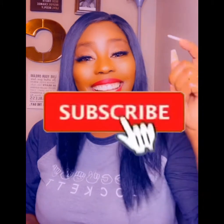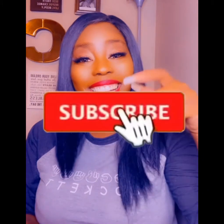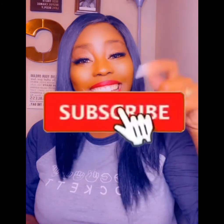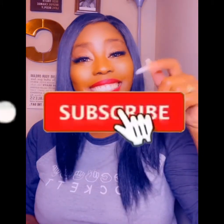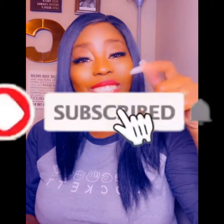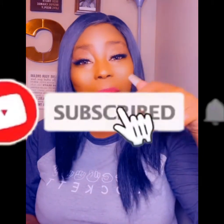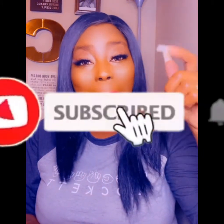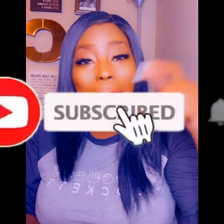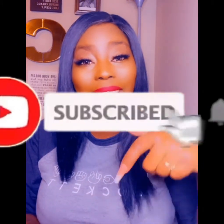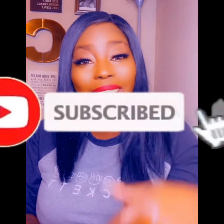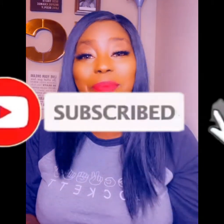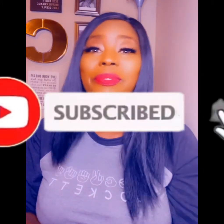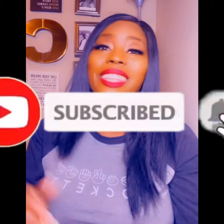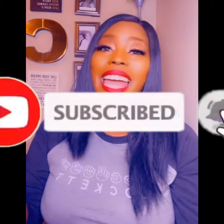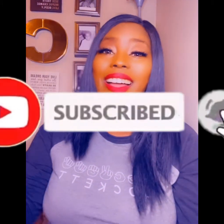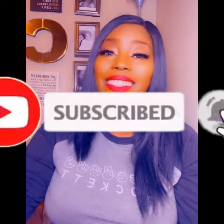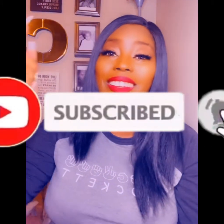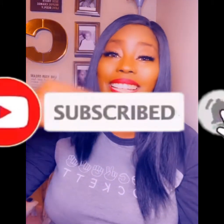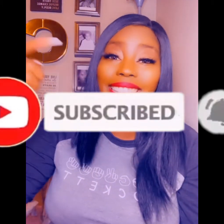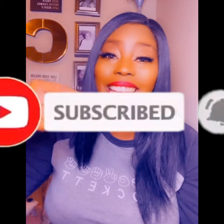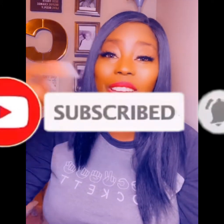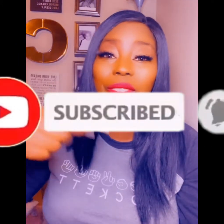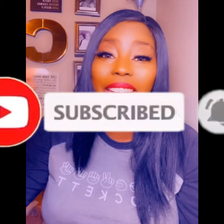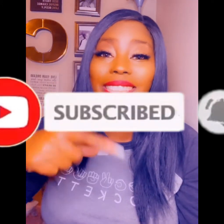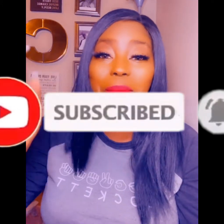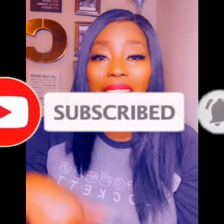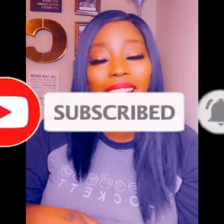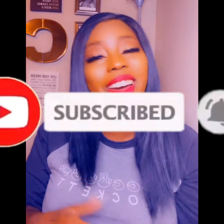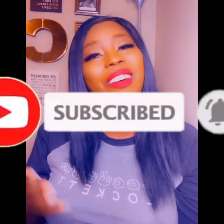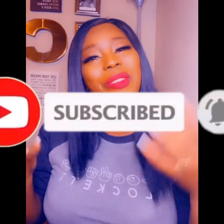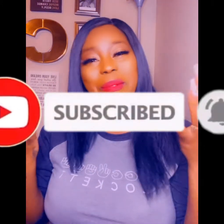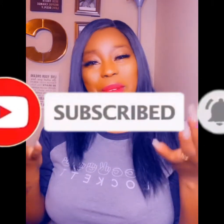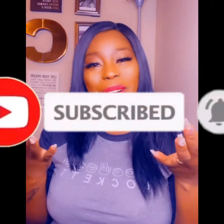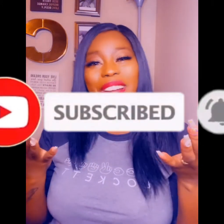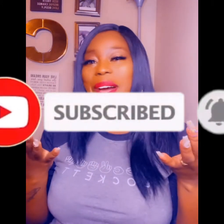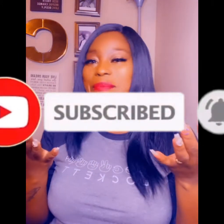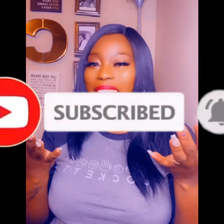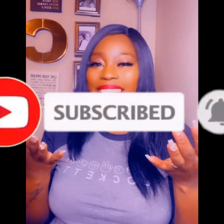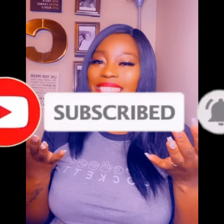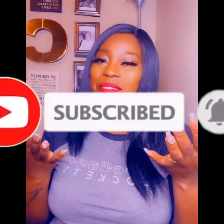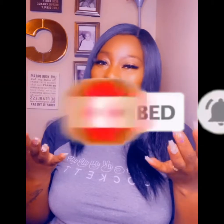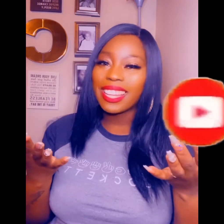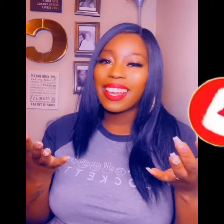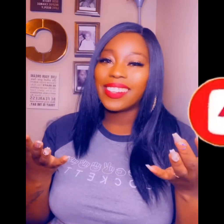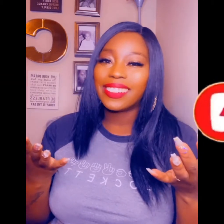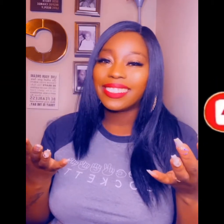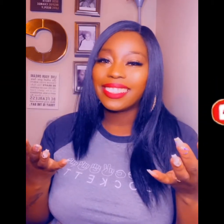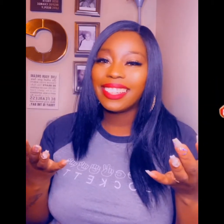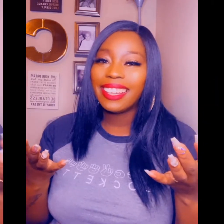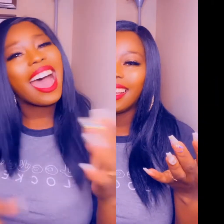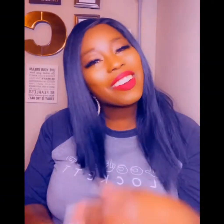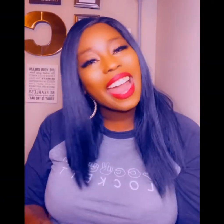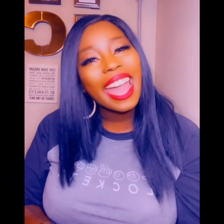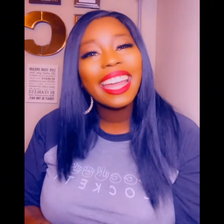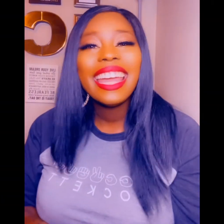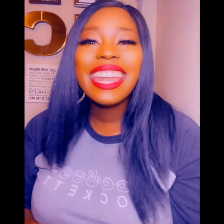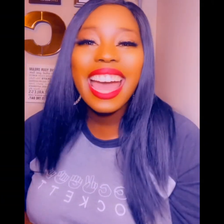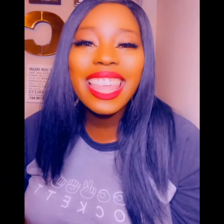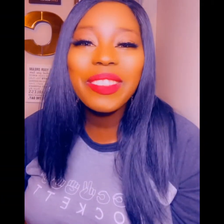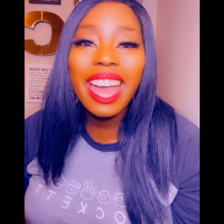that subscribe button and also click that notification bell for more amazing videos. Alright, now that we got that